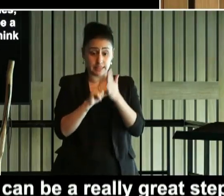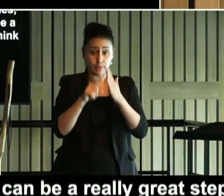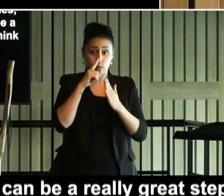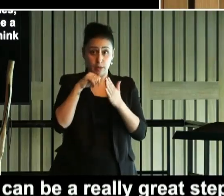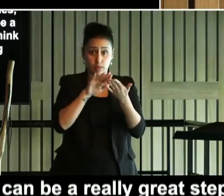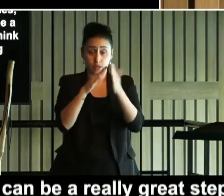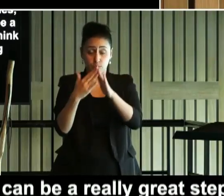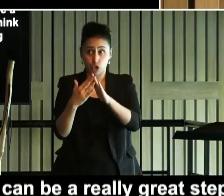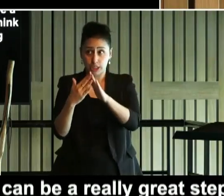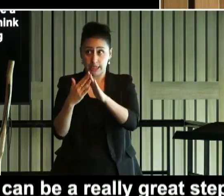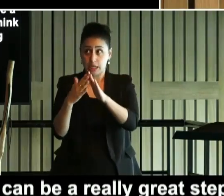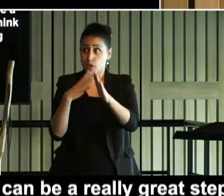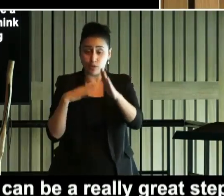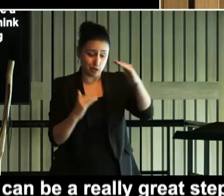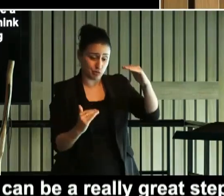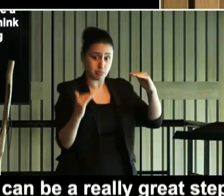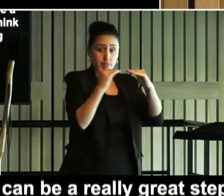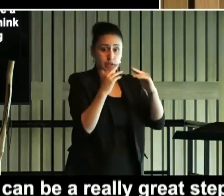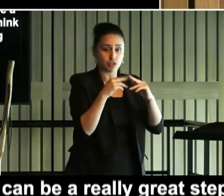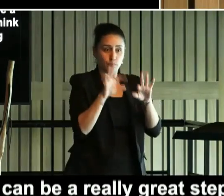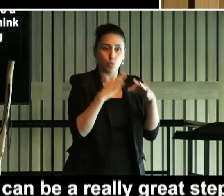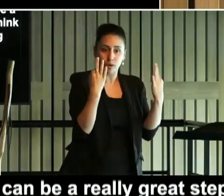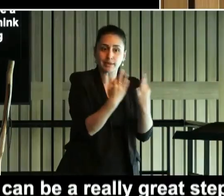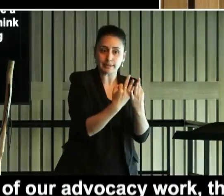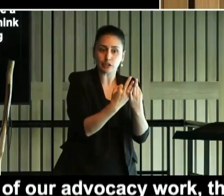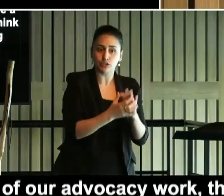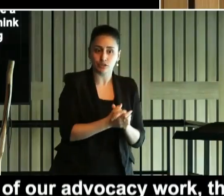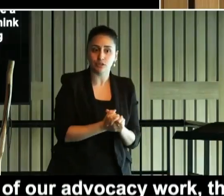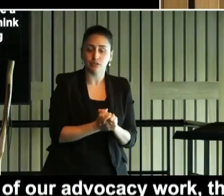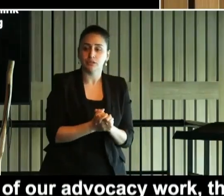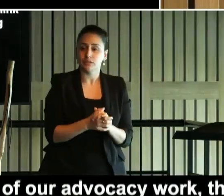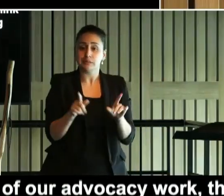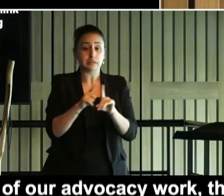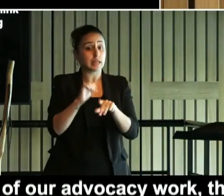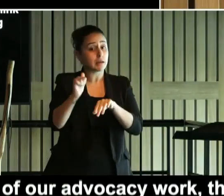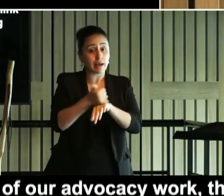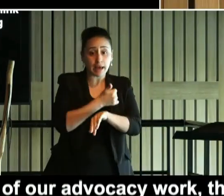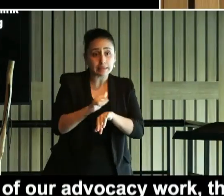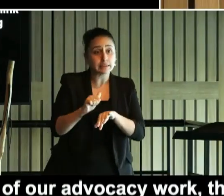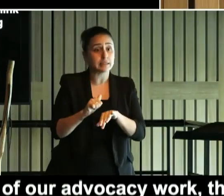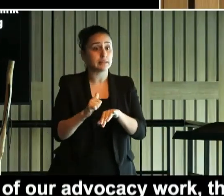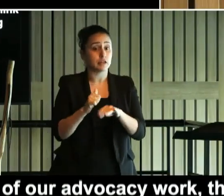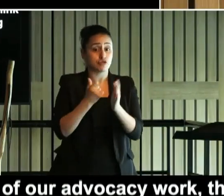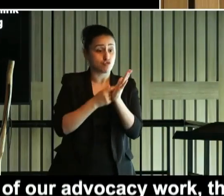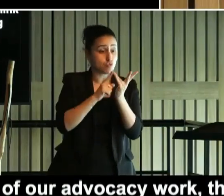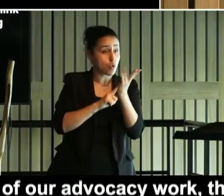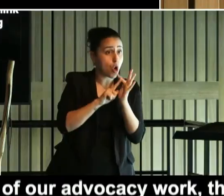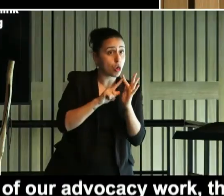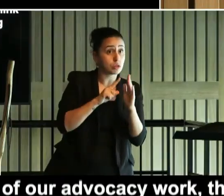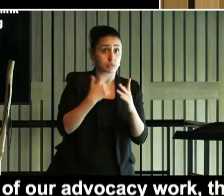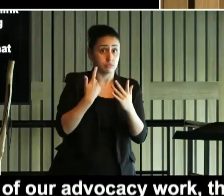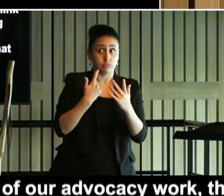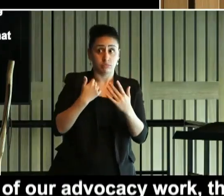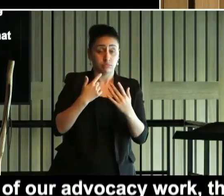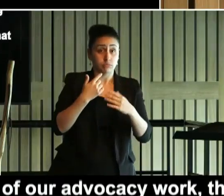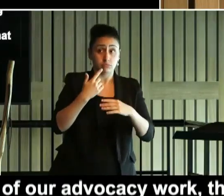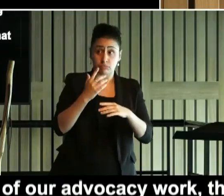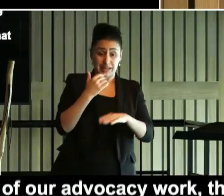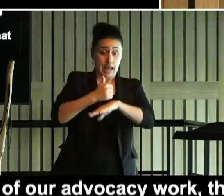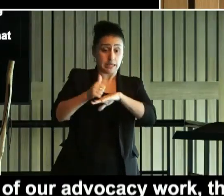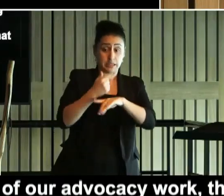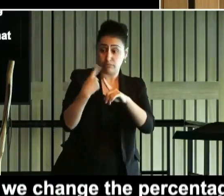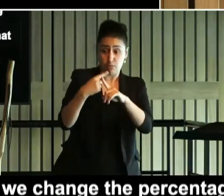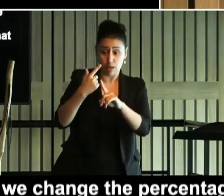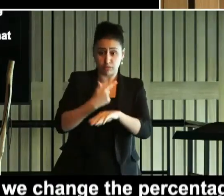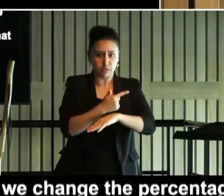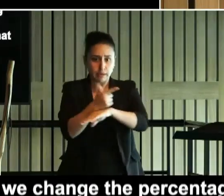change the percentage. And speaking of that for acting and roles in front of and behind the screen as well, it should be something in every